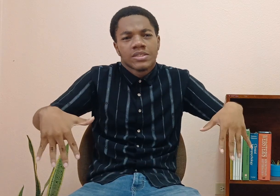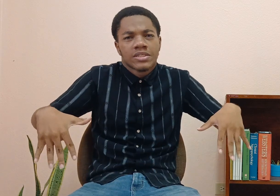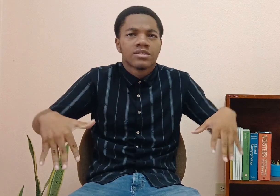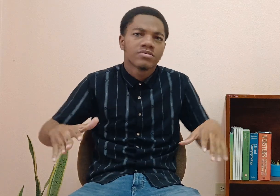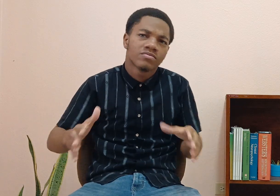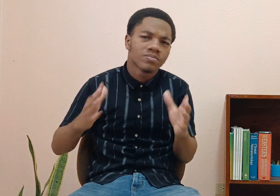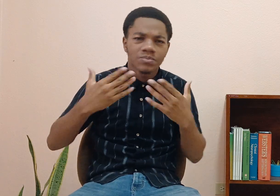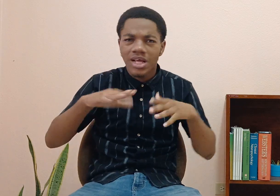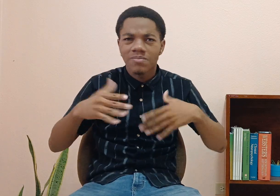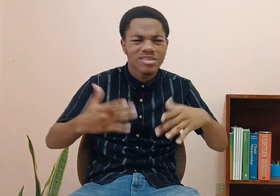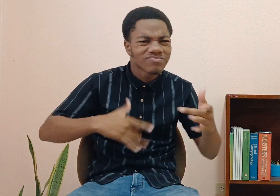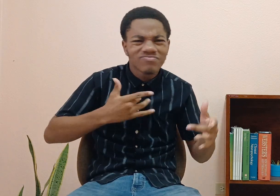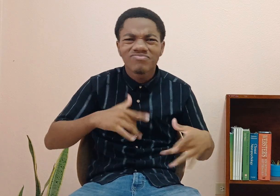body during the exam.